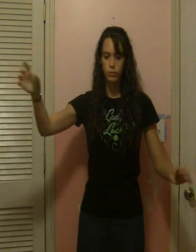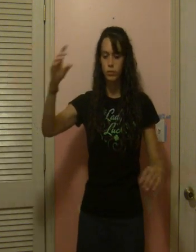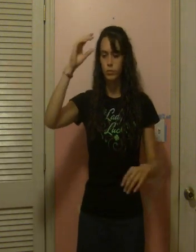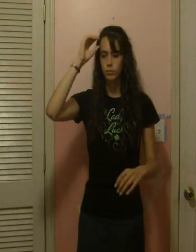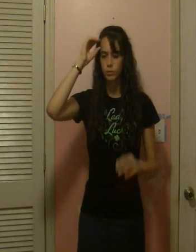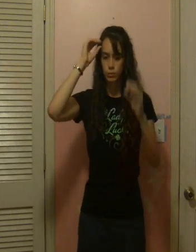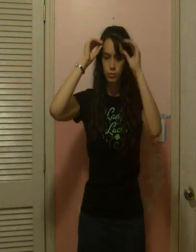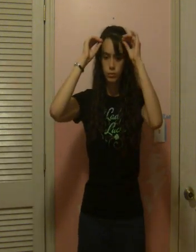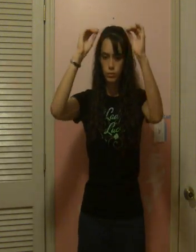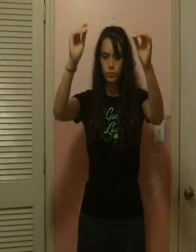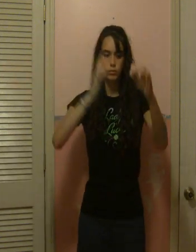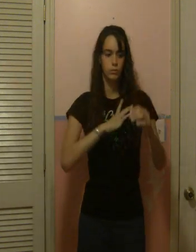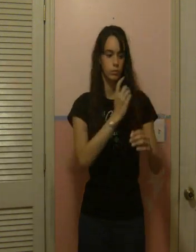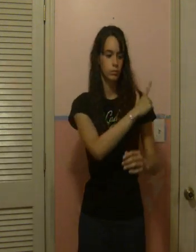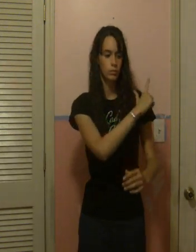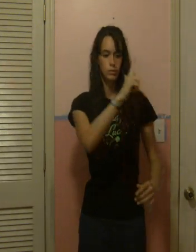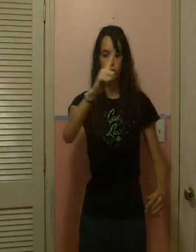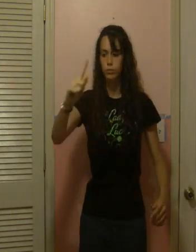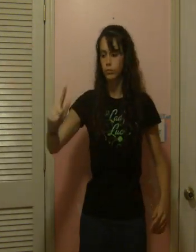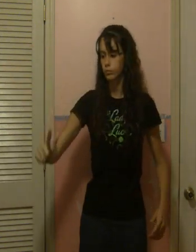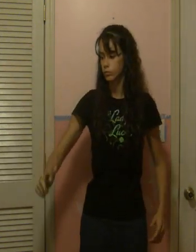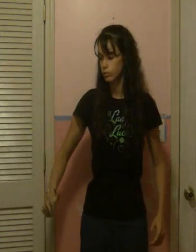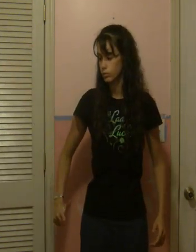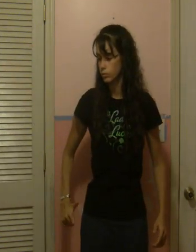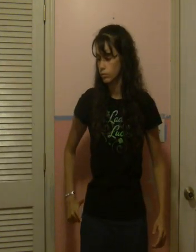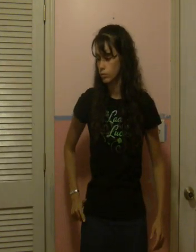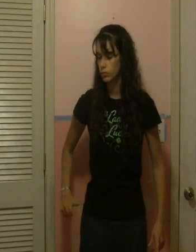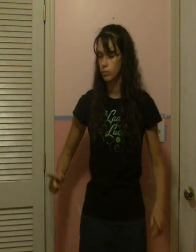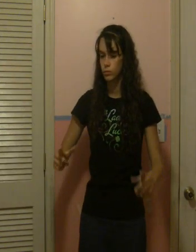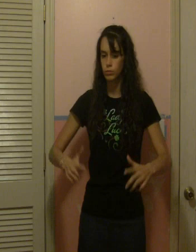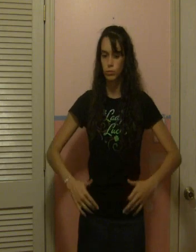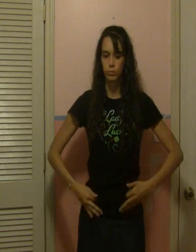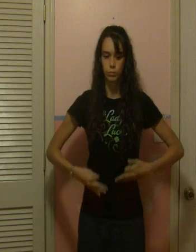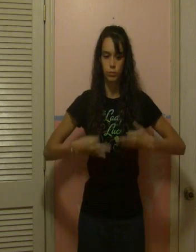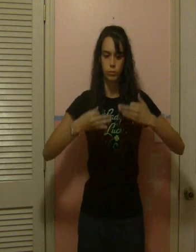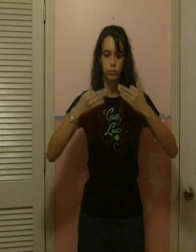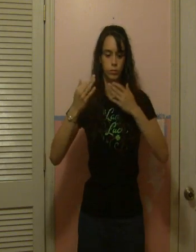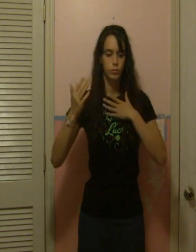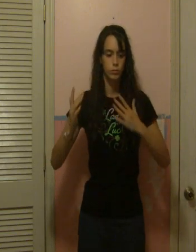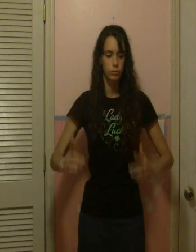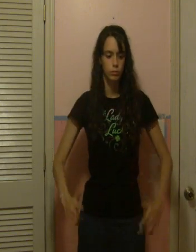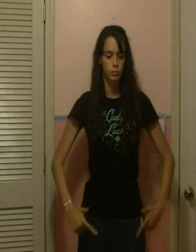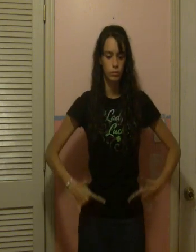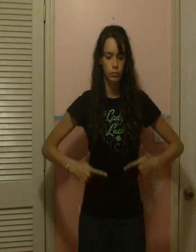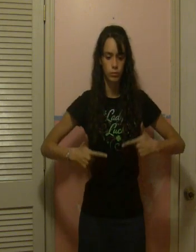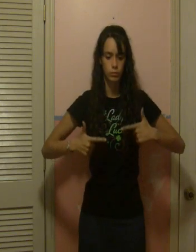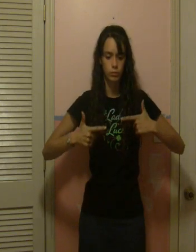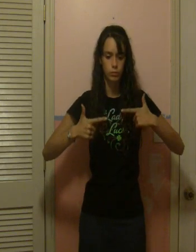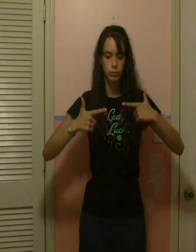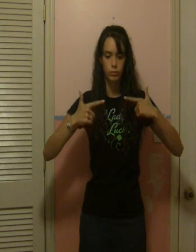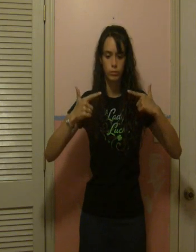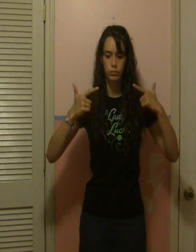Teach me, Lord To leave all of my life